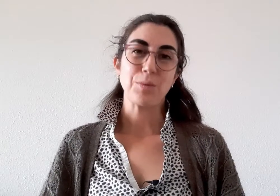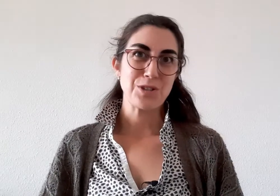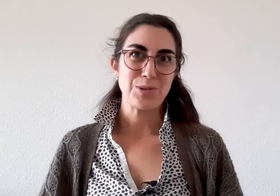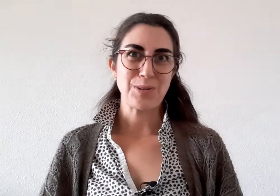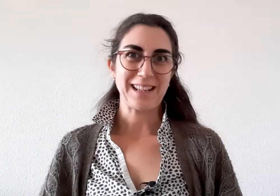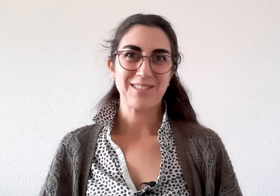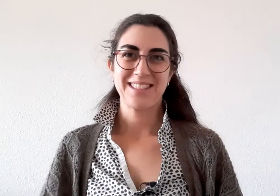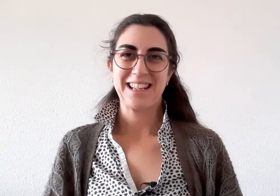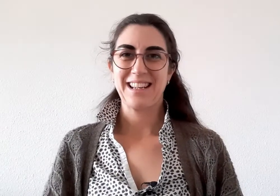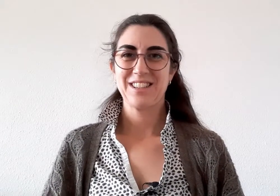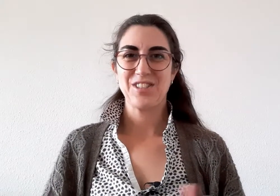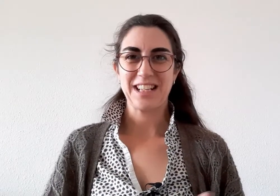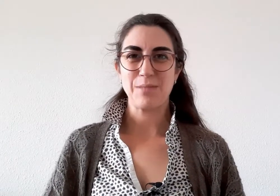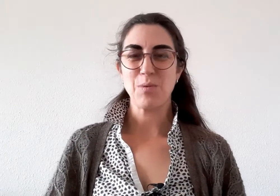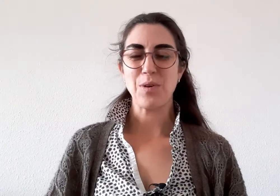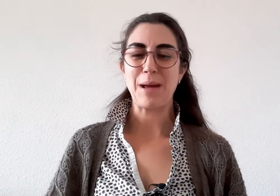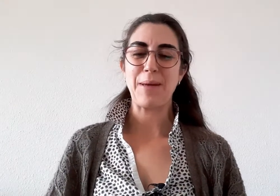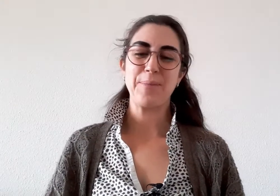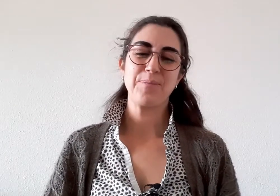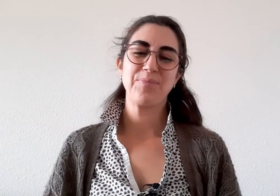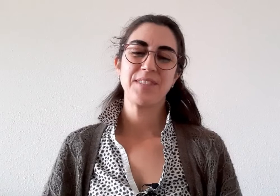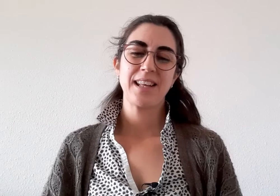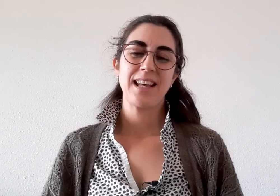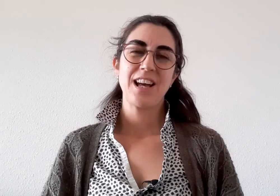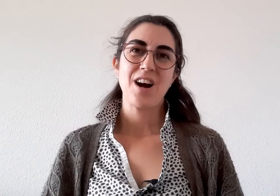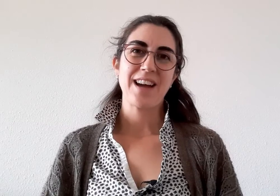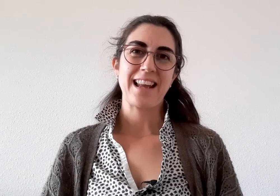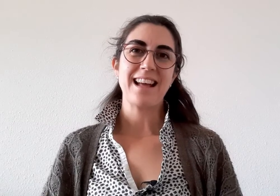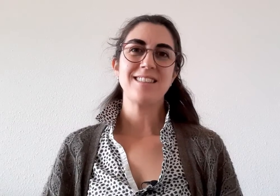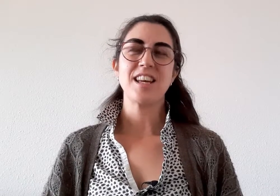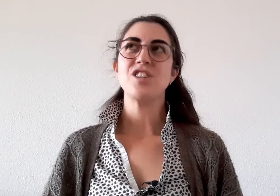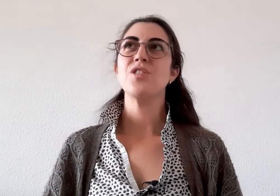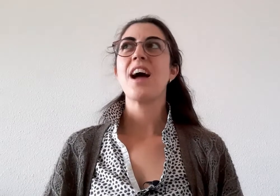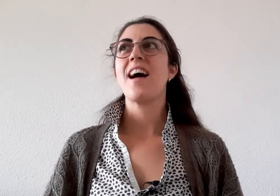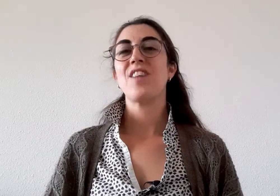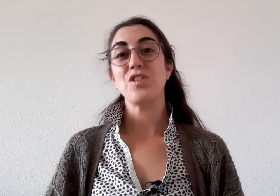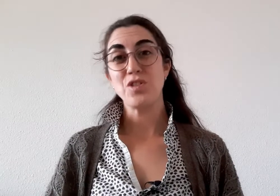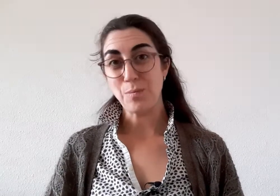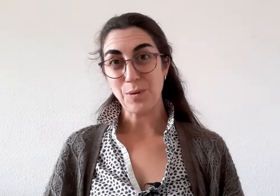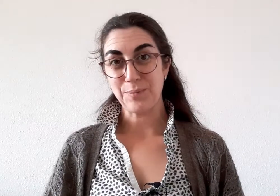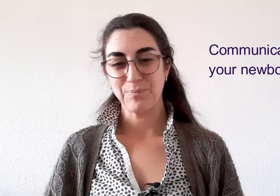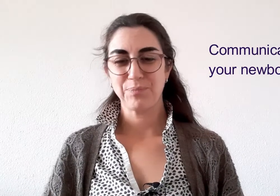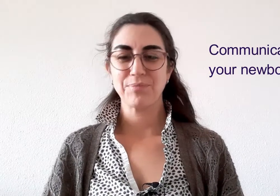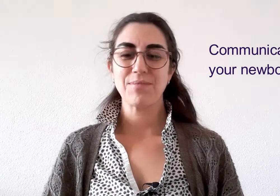you doing now to connect more with your baby? Okay, now let's say you have a newborn.